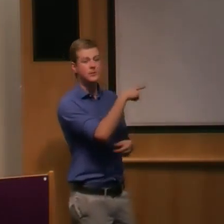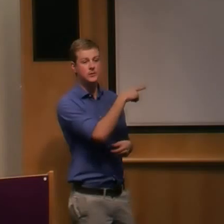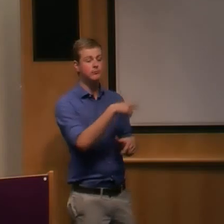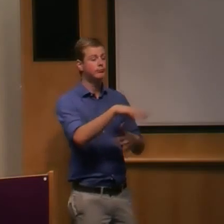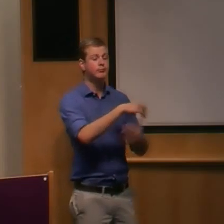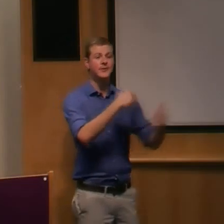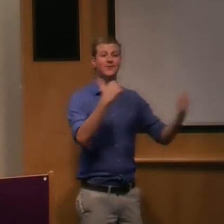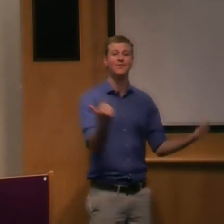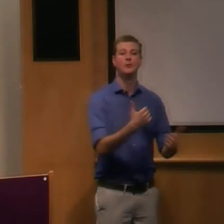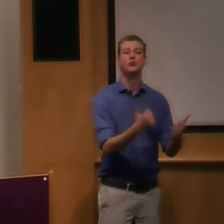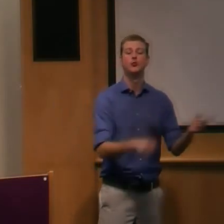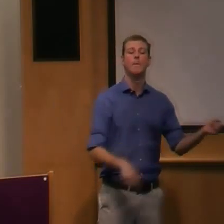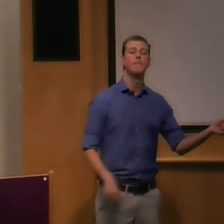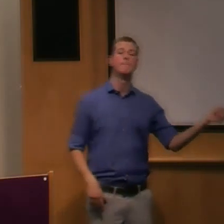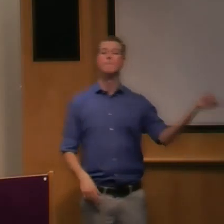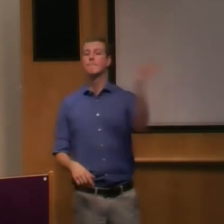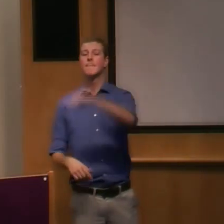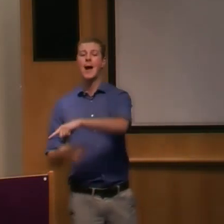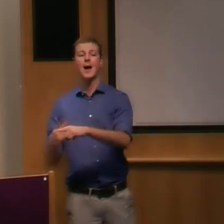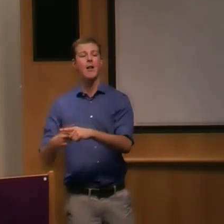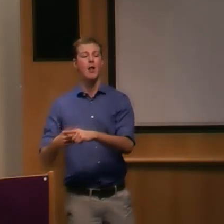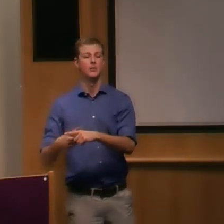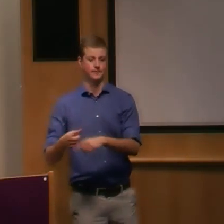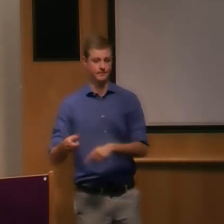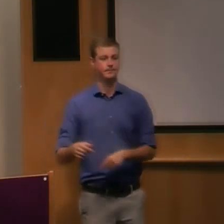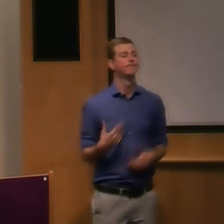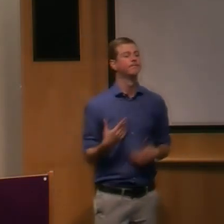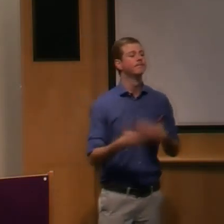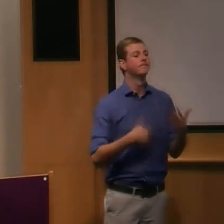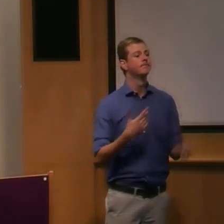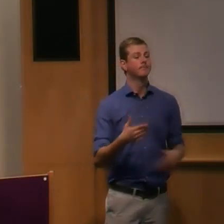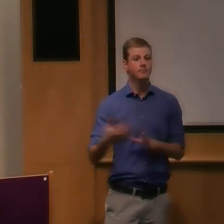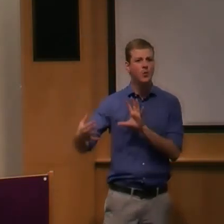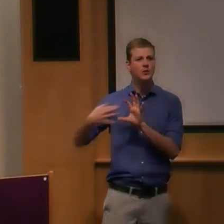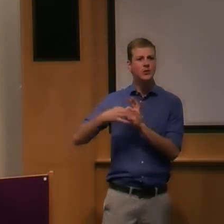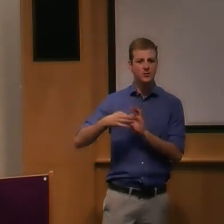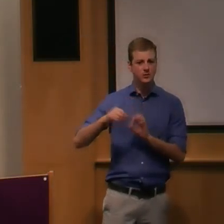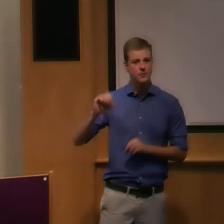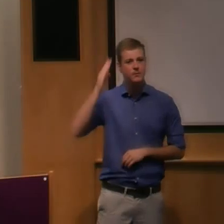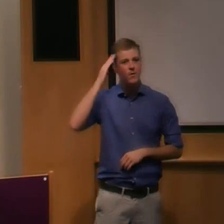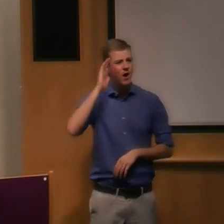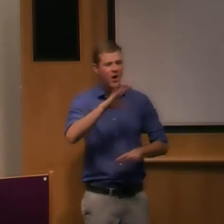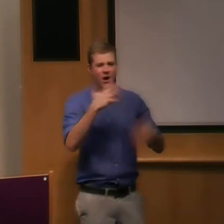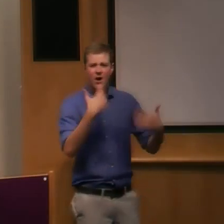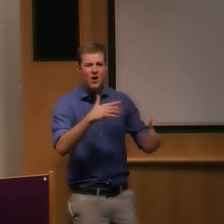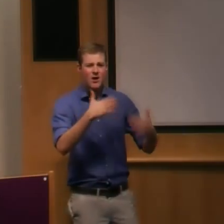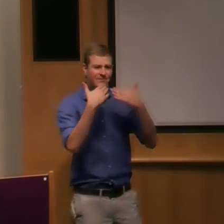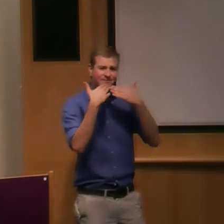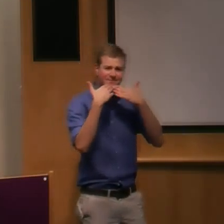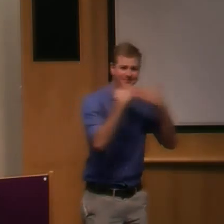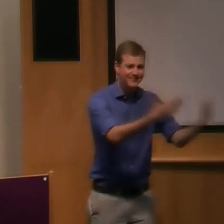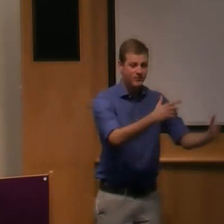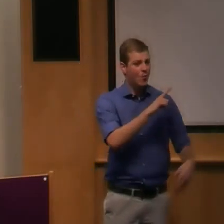It's fantastic to see that one of our board members were there with that. When they came back to England, there was contact that